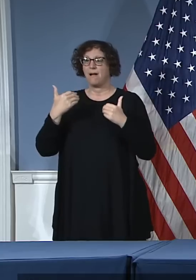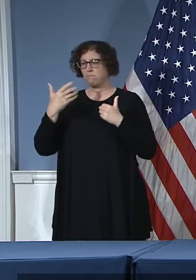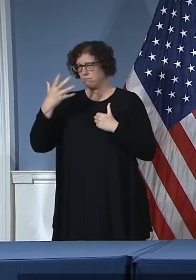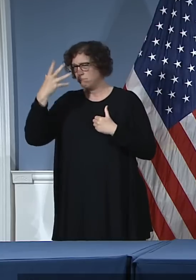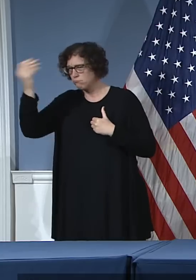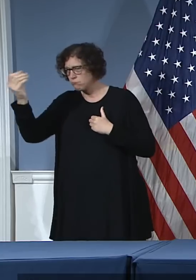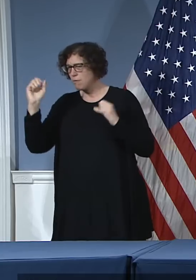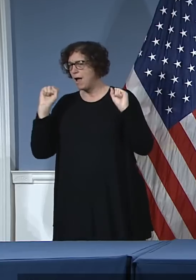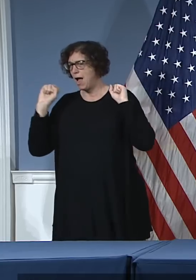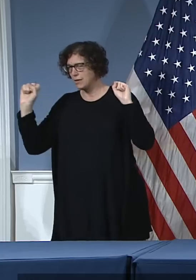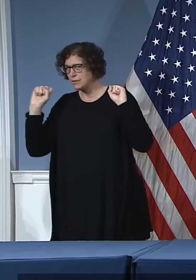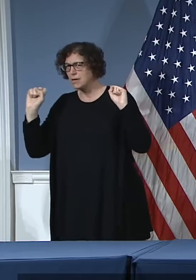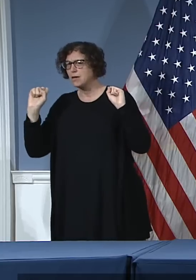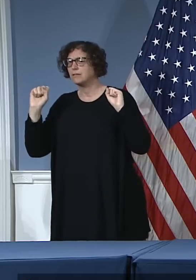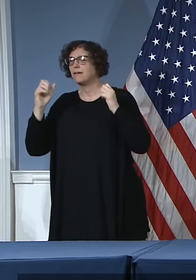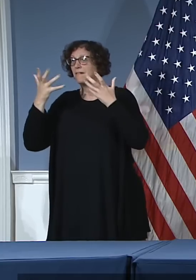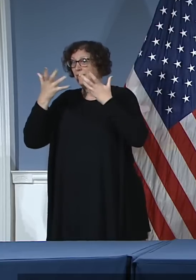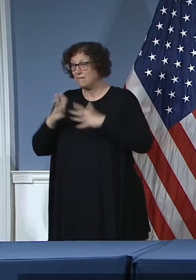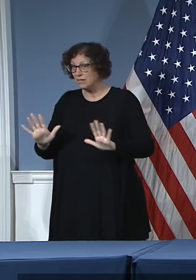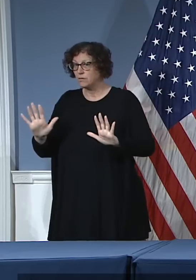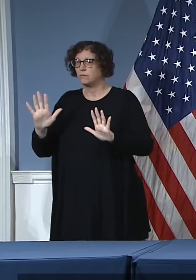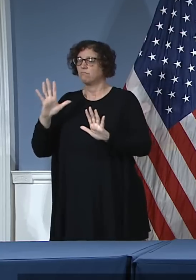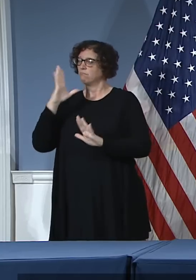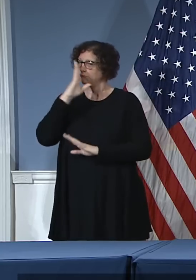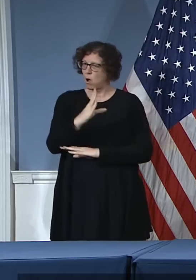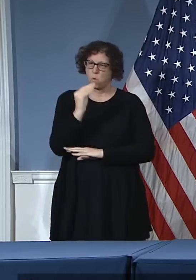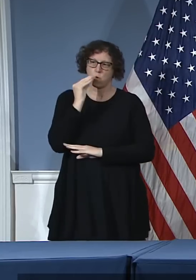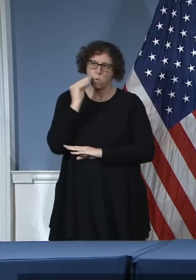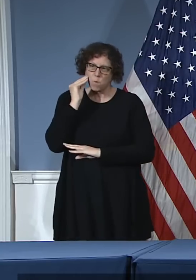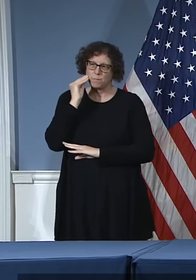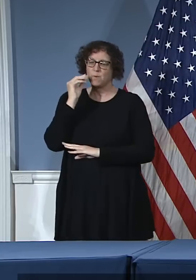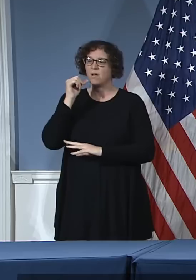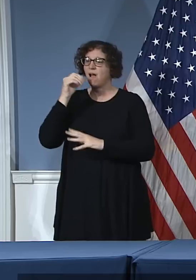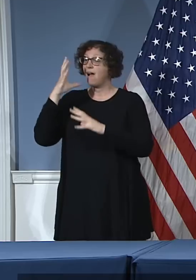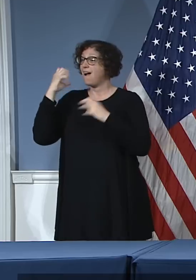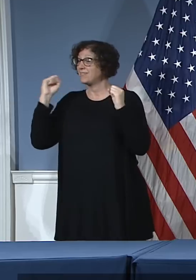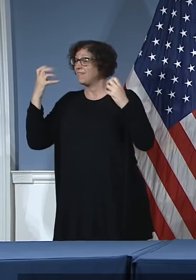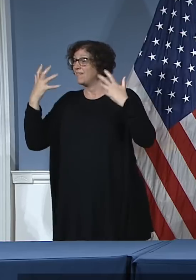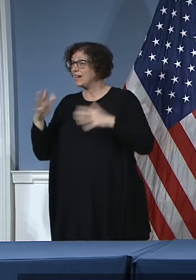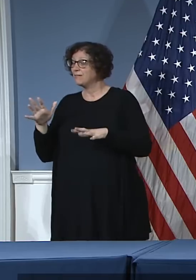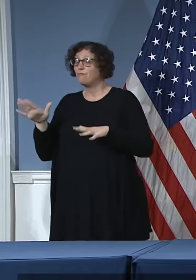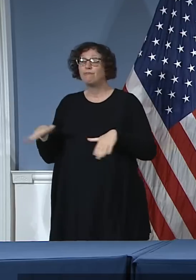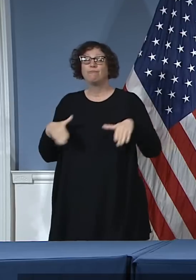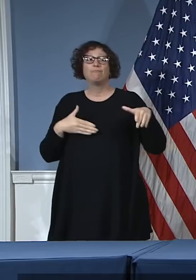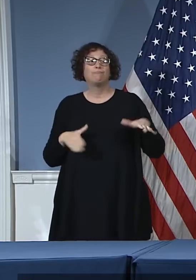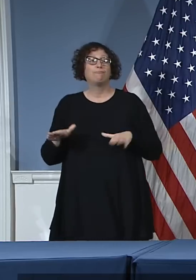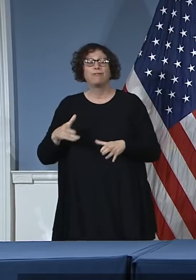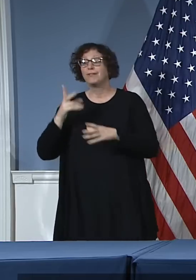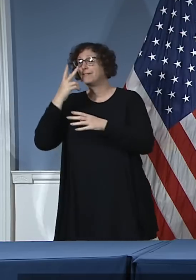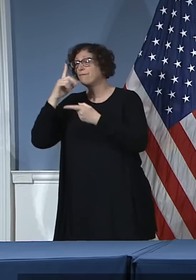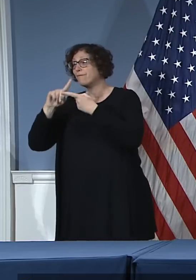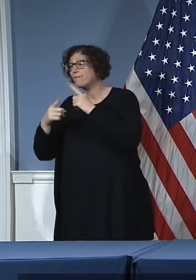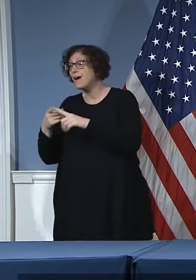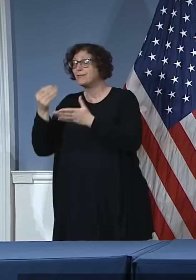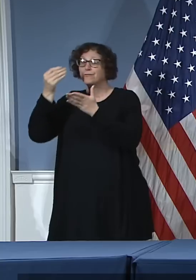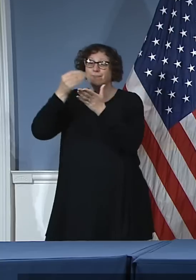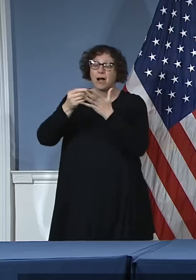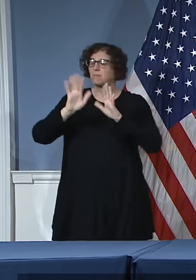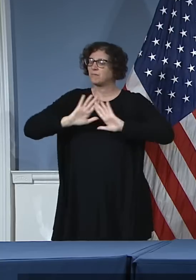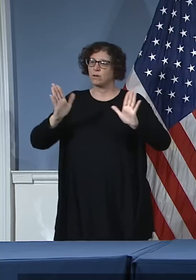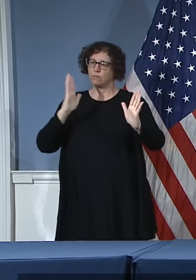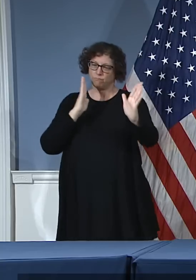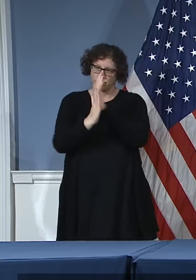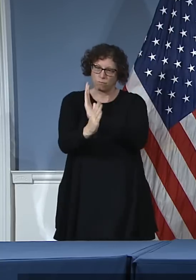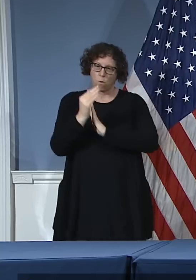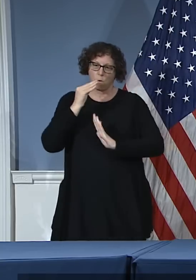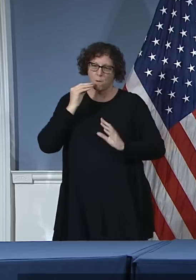most basic exercise. Understand you need to walk your dog, and then get home. Your kids, understand you have young kids that are going